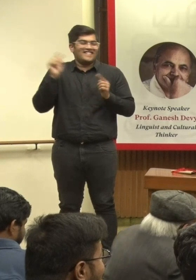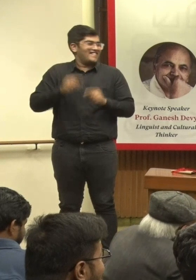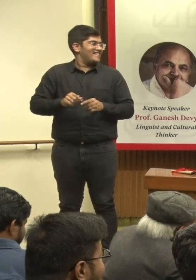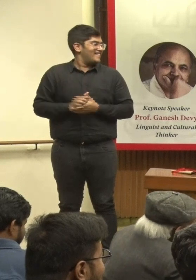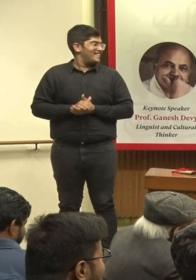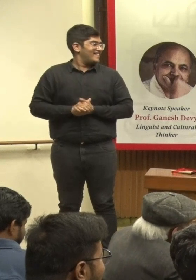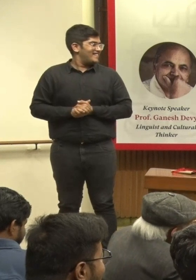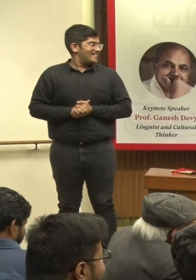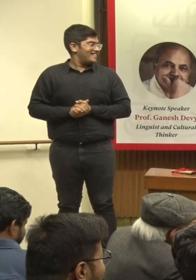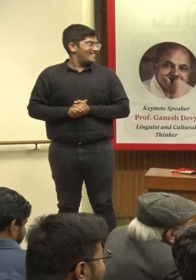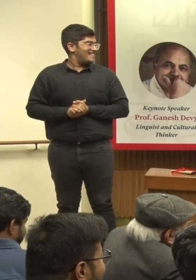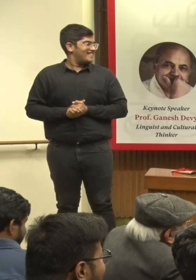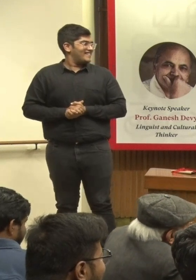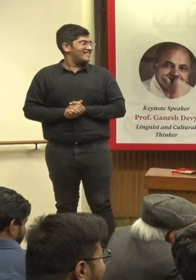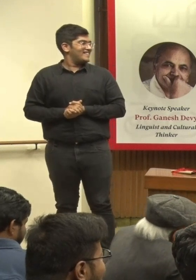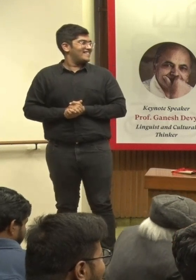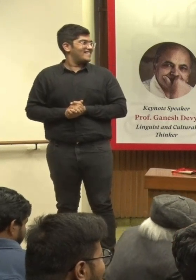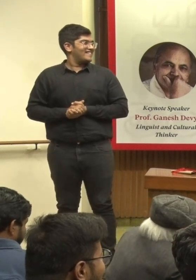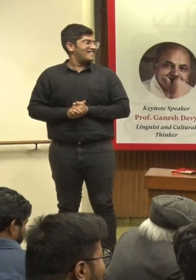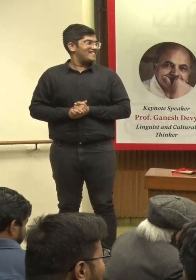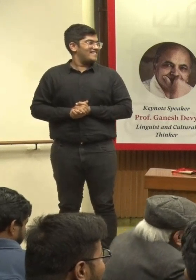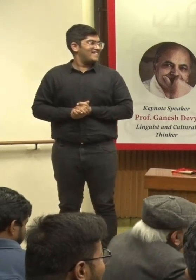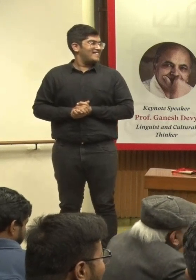Great start for the next.